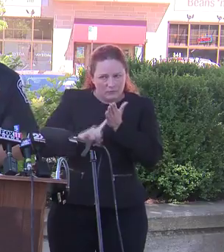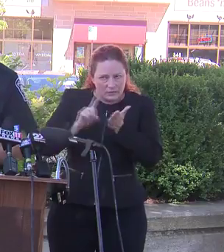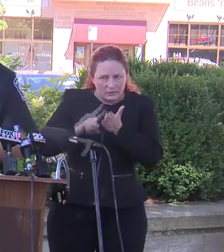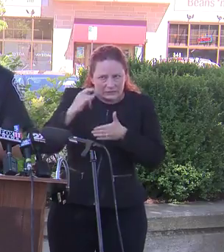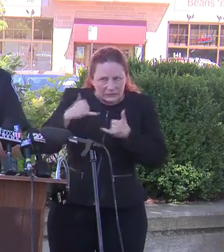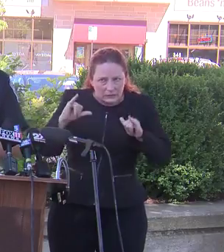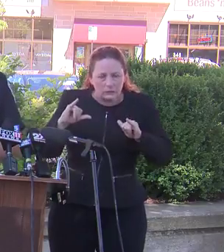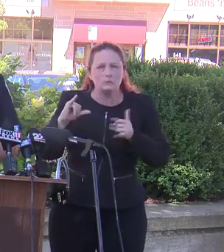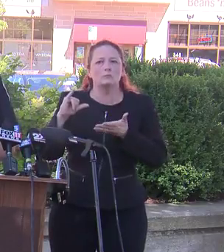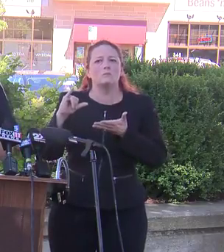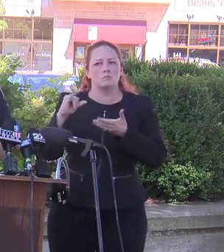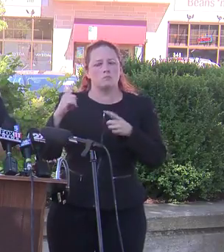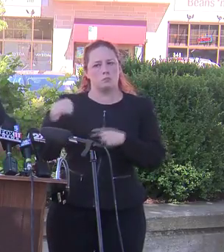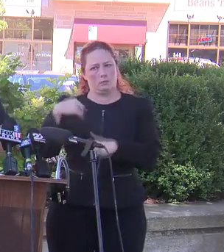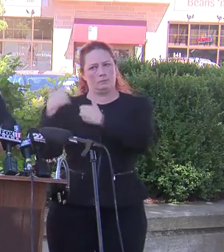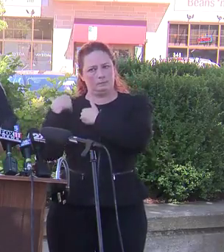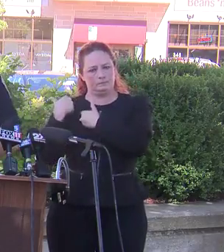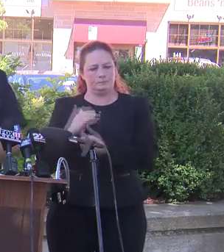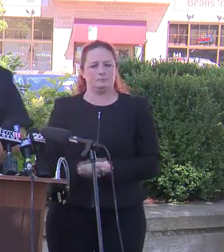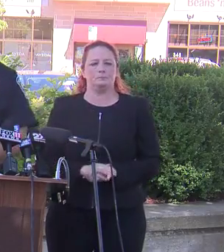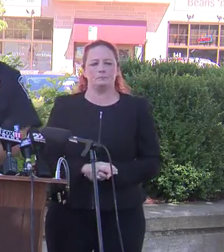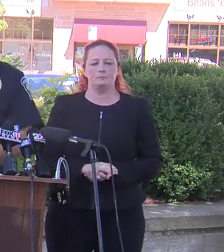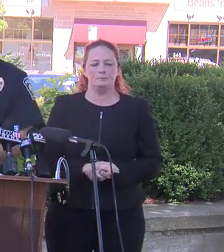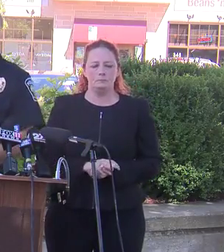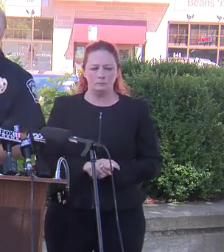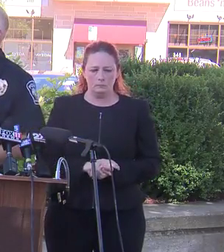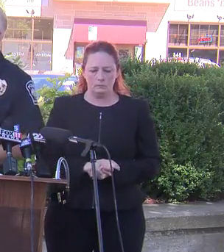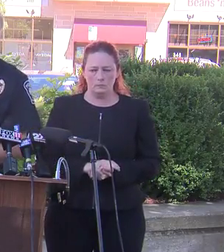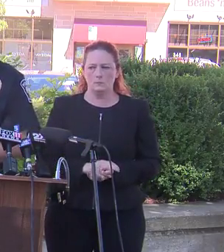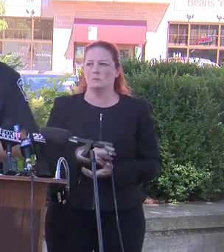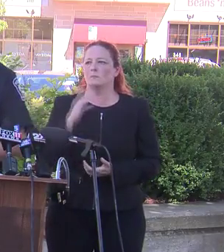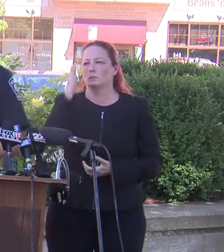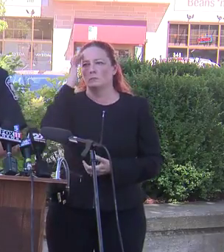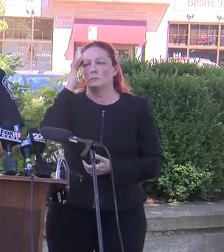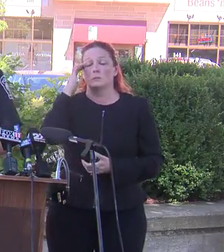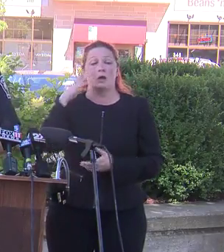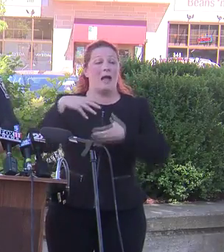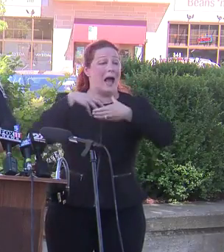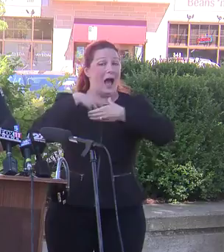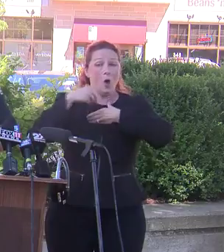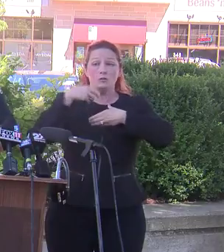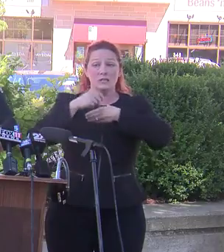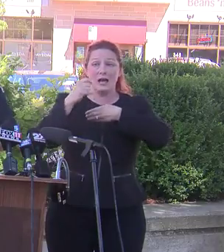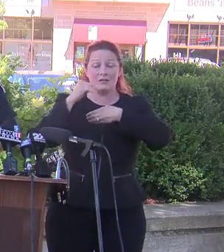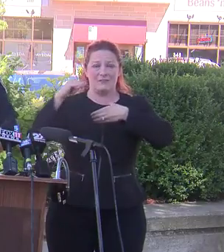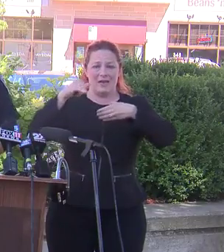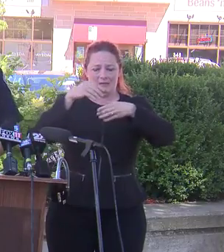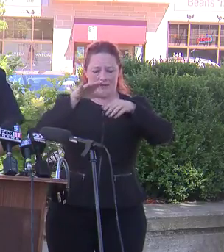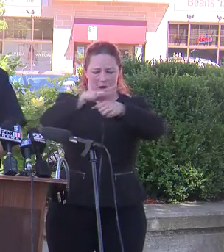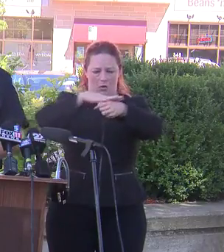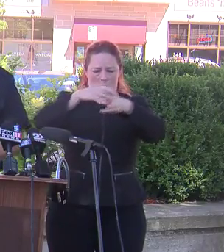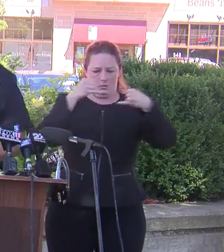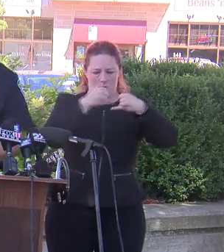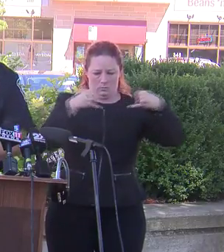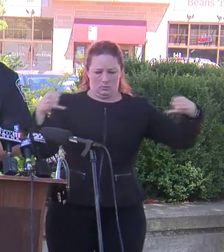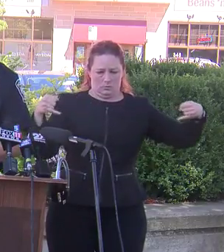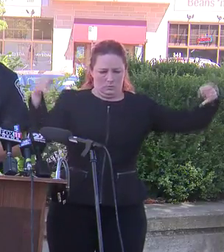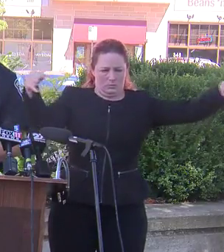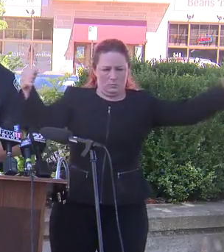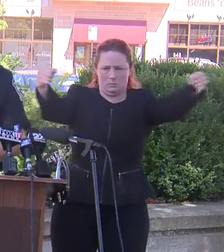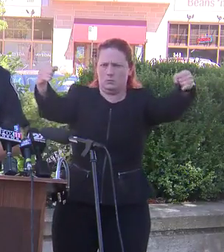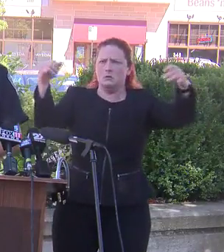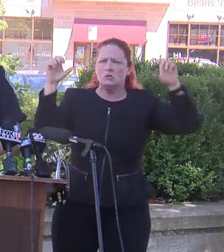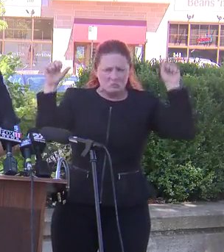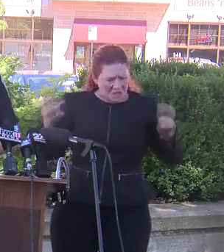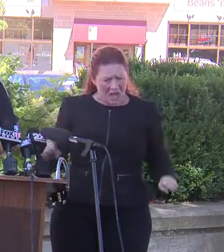The outside that secured perimeter area is fine for anybody to go up to. You can go right up to the fence. The businesses that